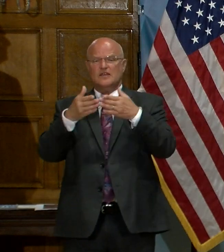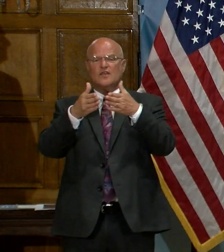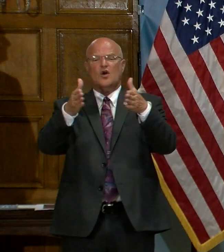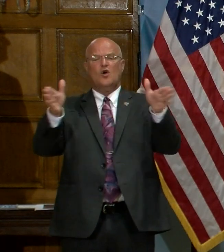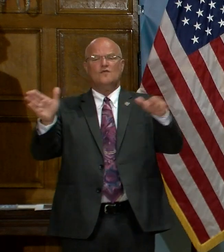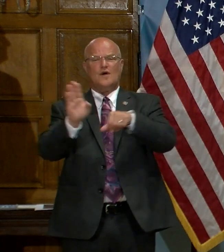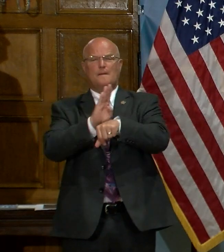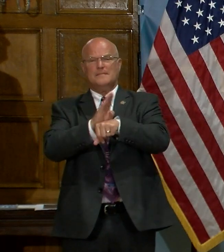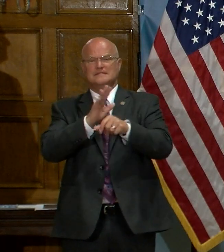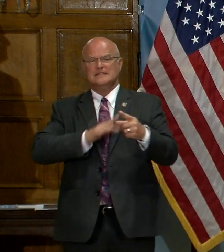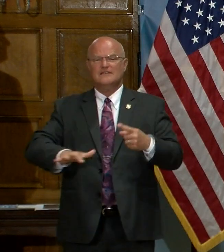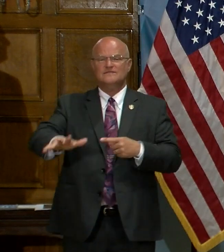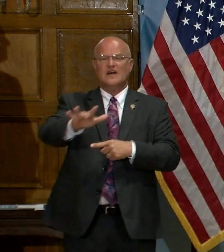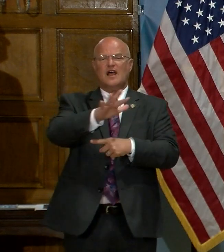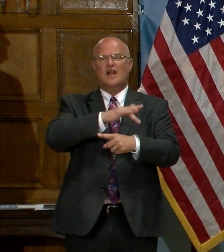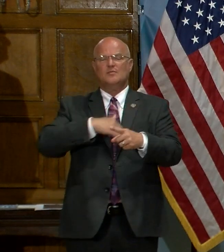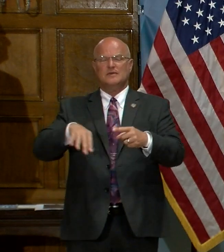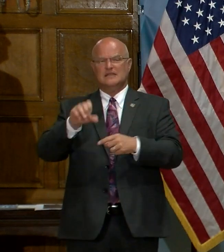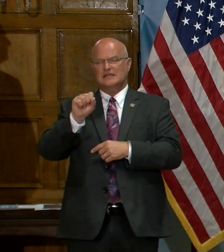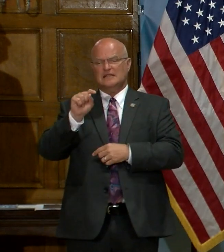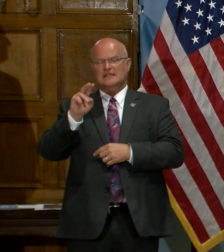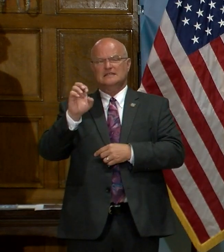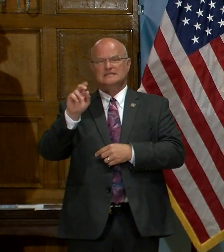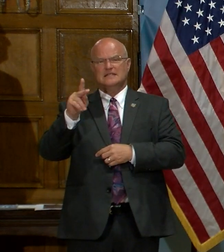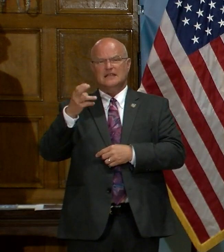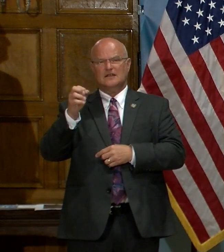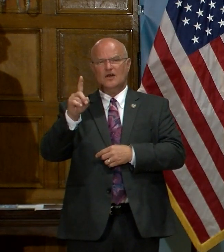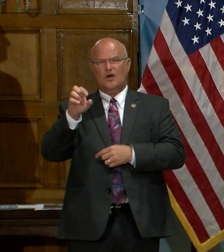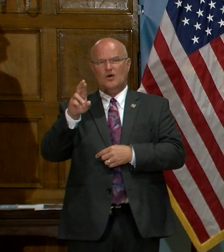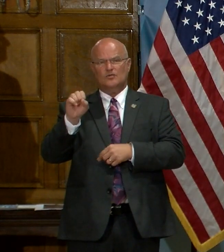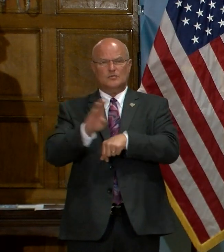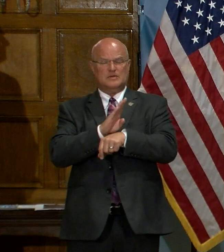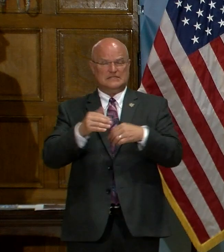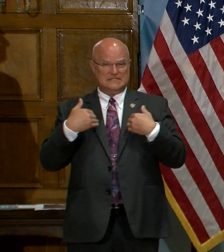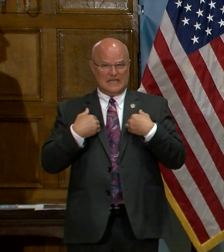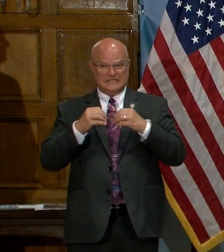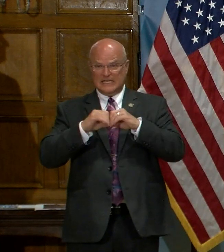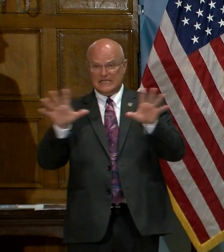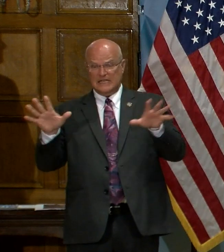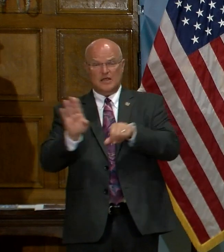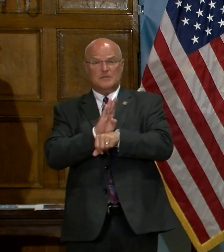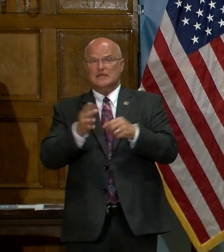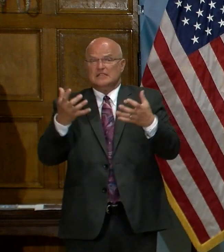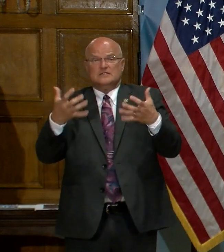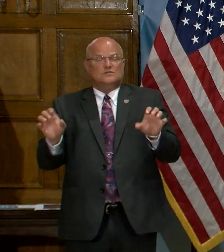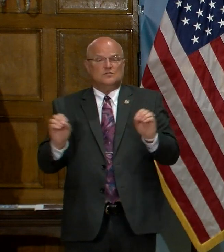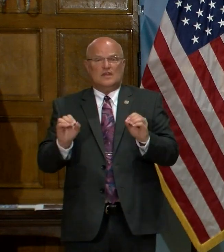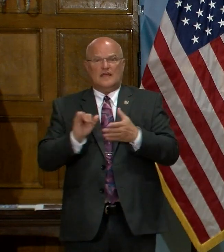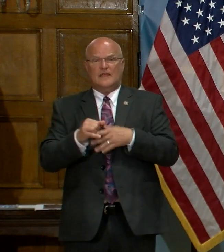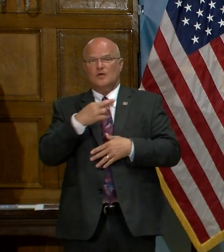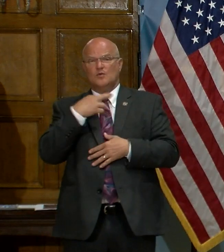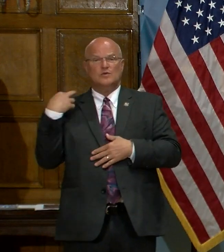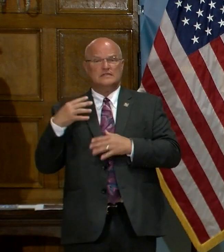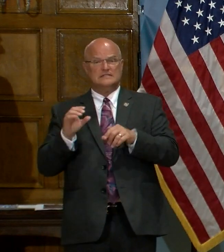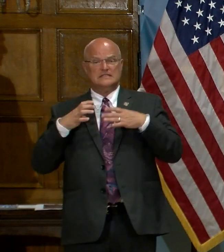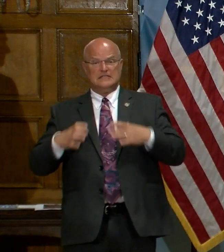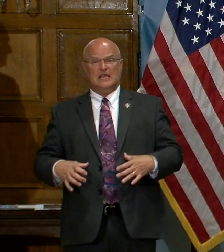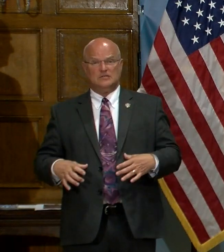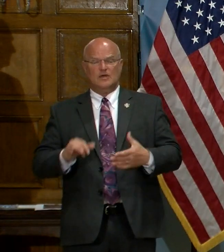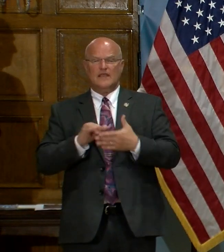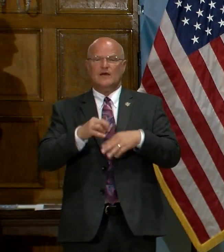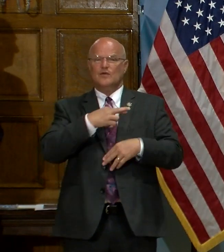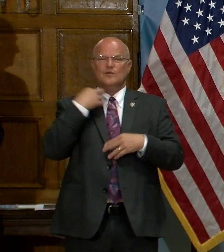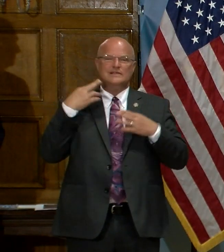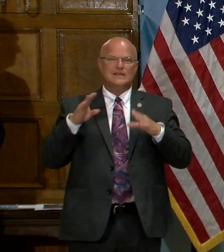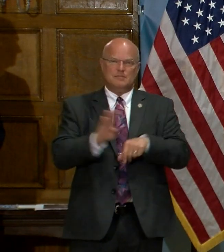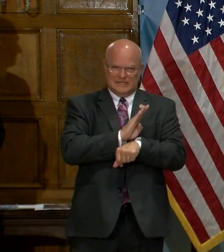overall business environment and the various stakeholders that a business has. Clearly, a business doesn't want to do anything that would risk its customers because that would risk